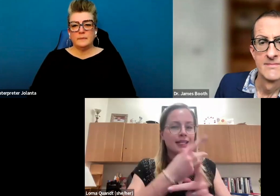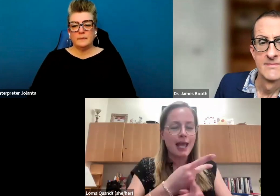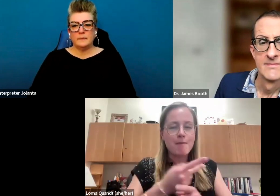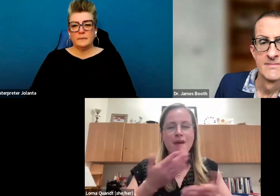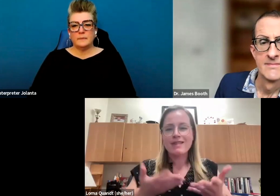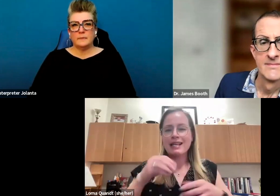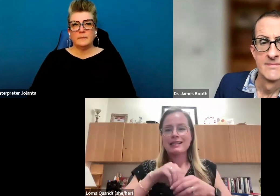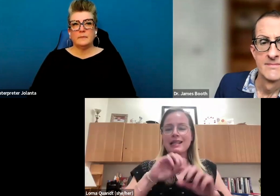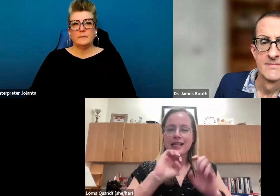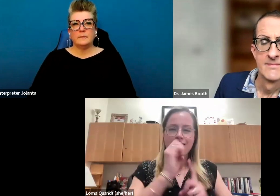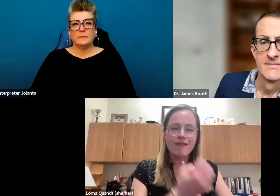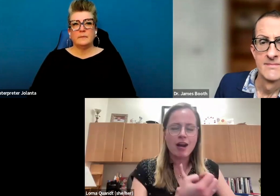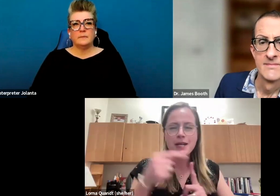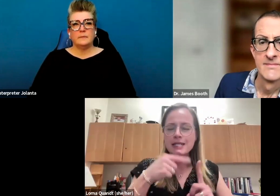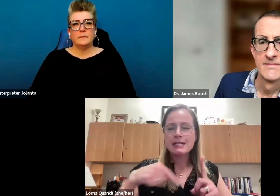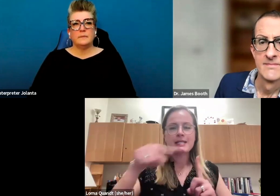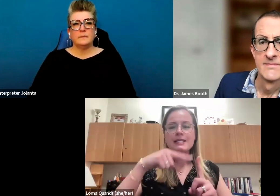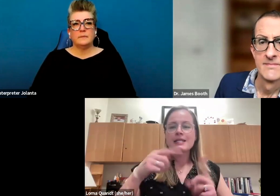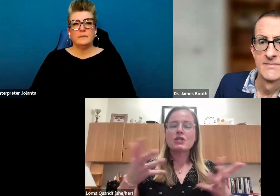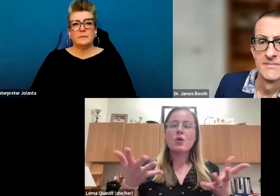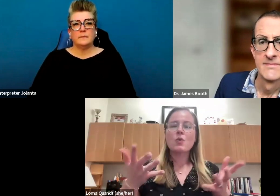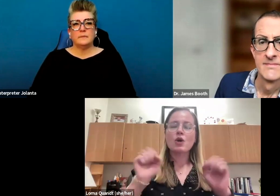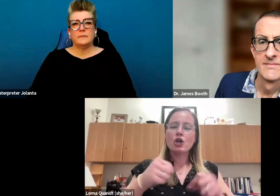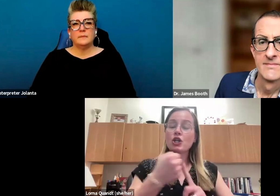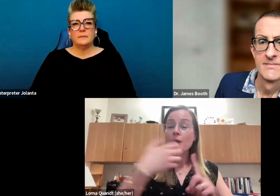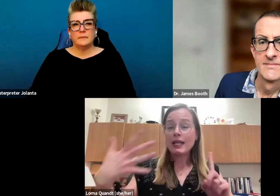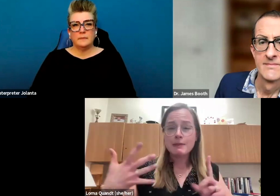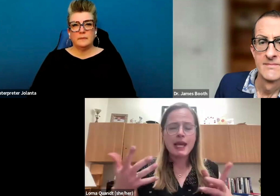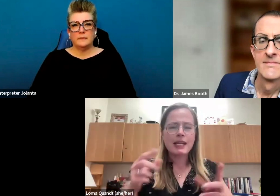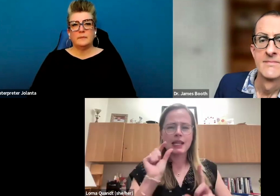and other topics related to the type of things within the